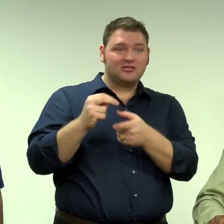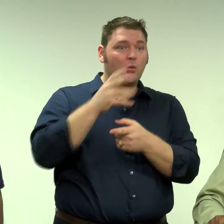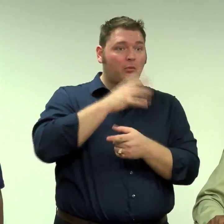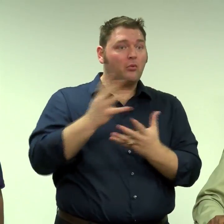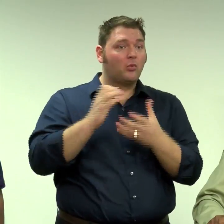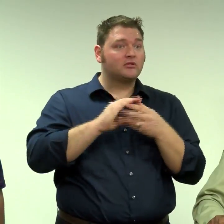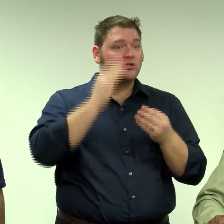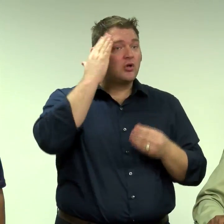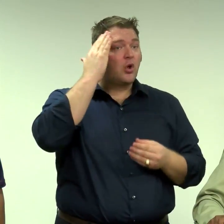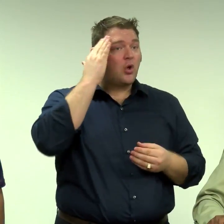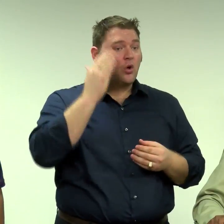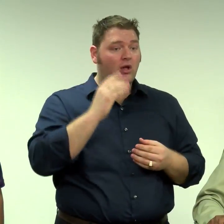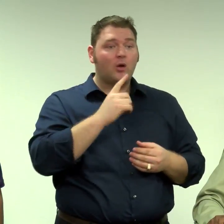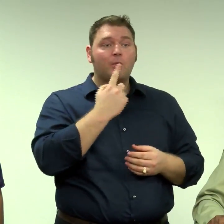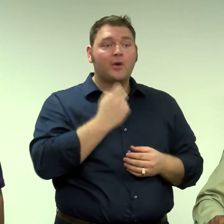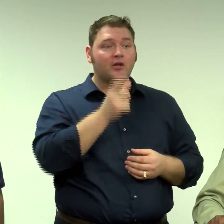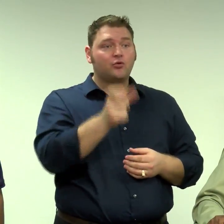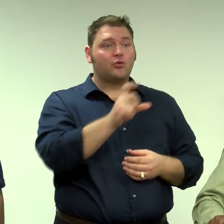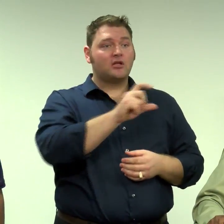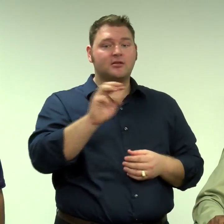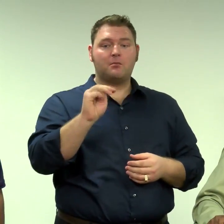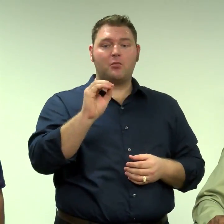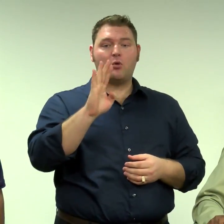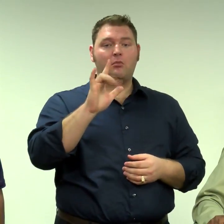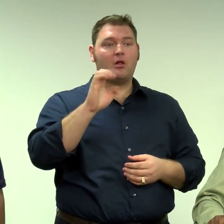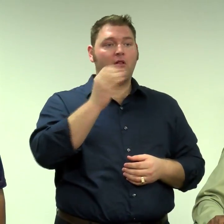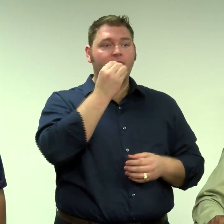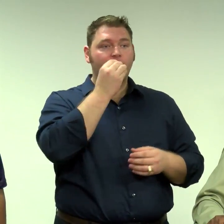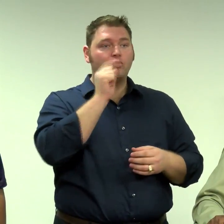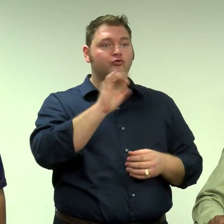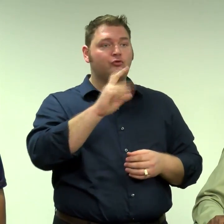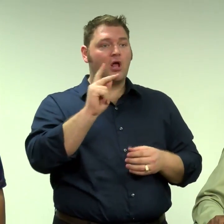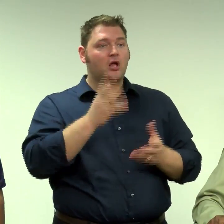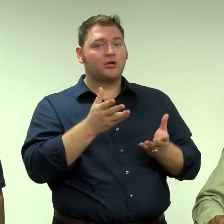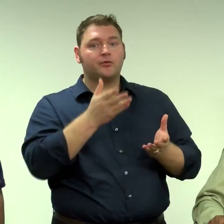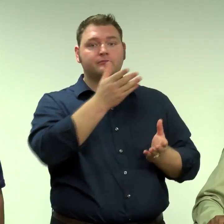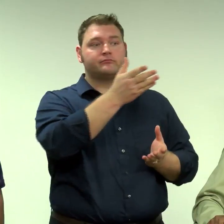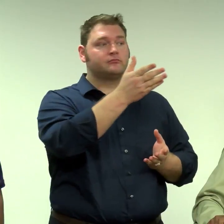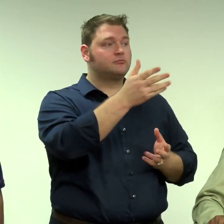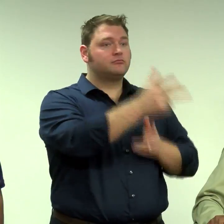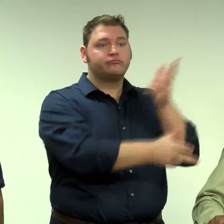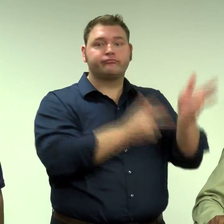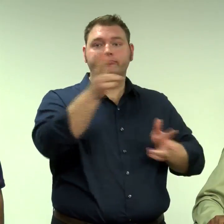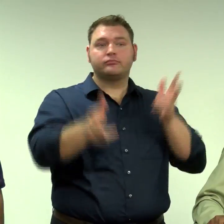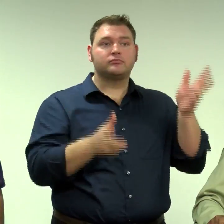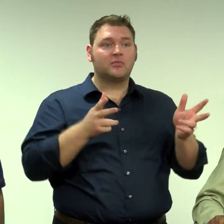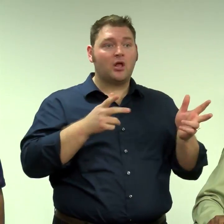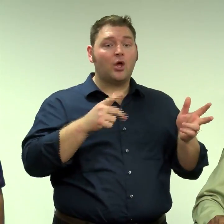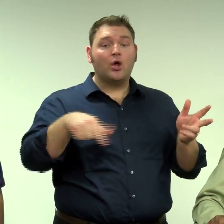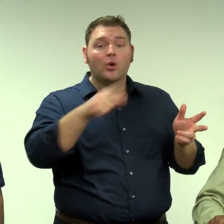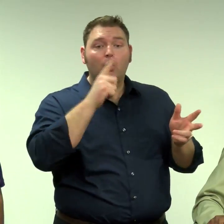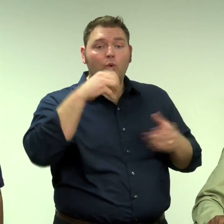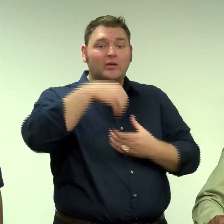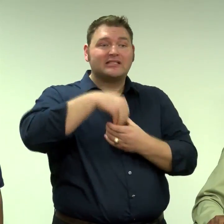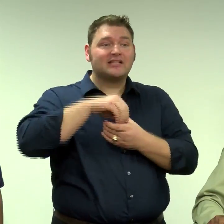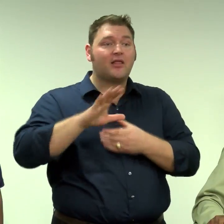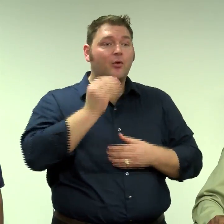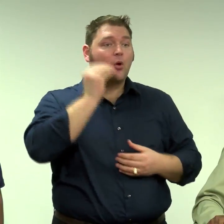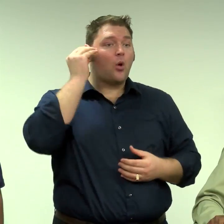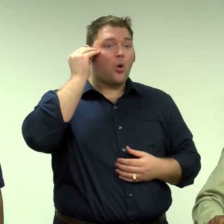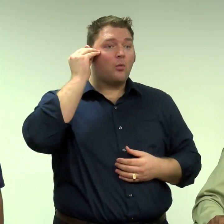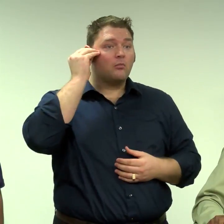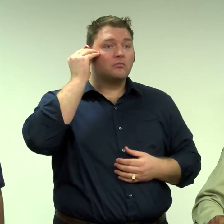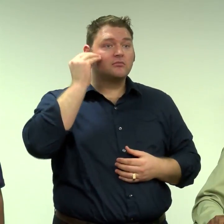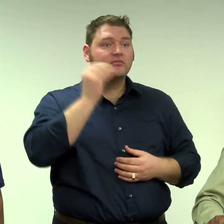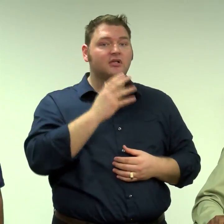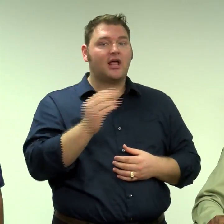Red Cross mobile food trucks, food coming out to the folks who want to stay in their homes and keep firefighters and